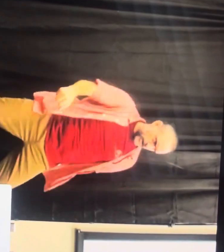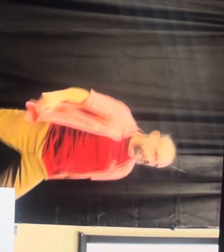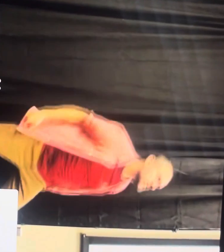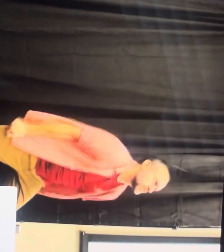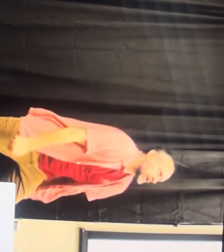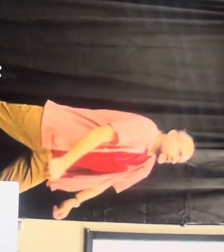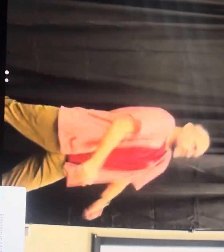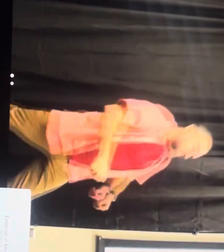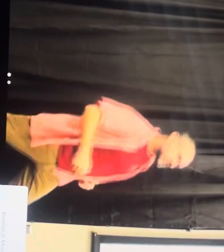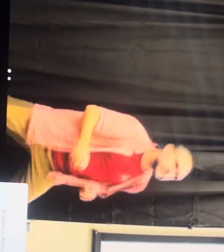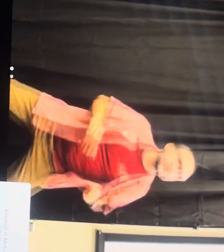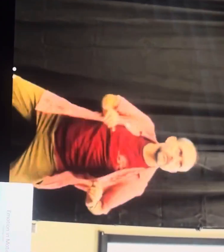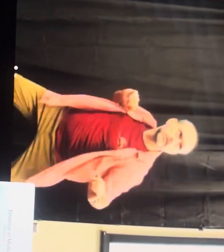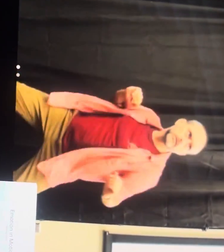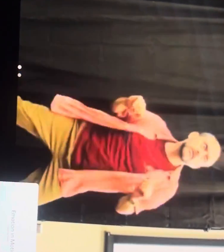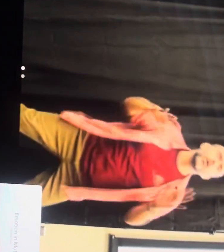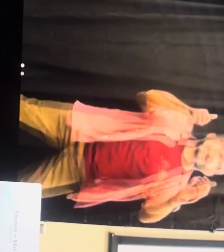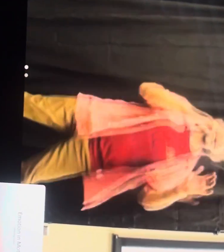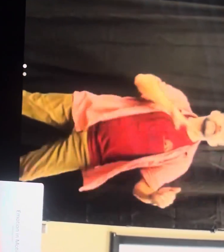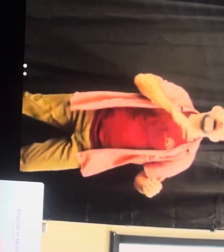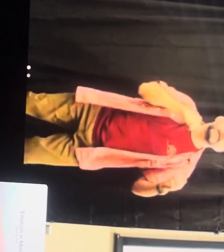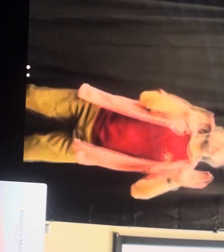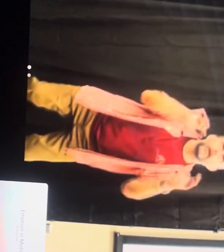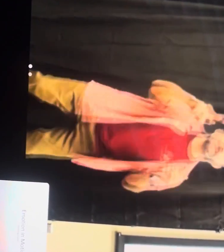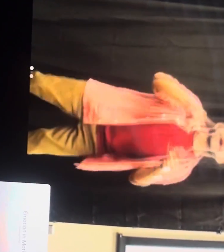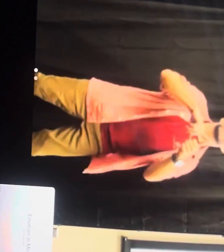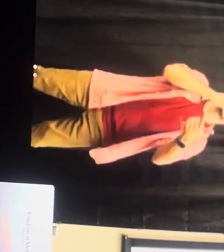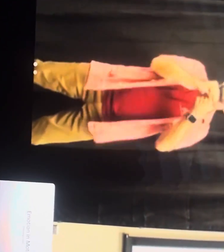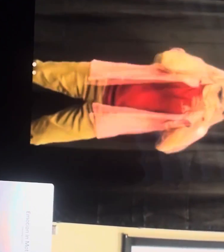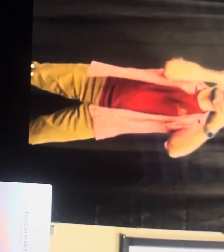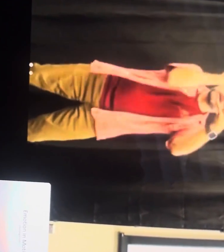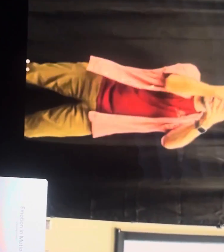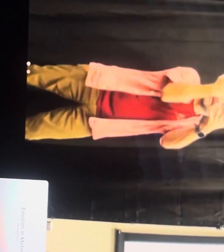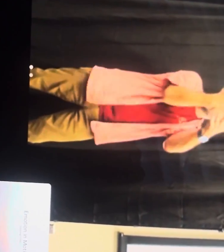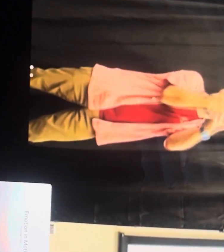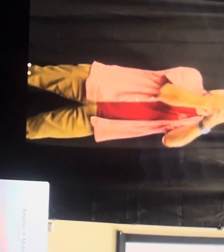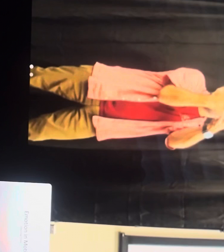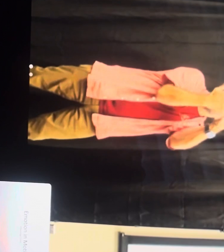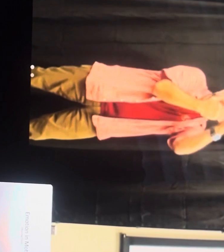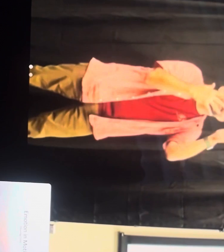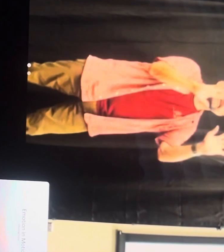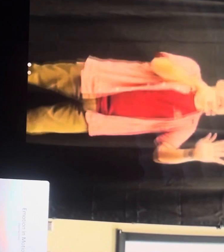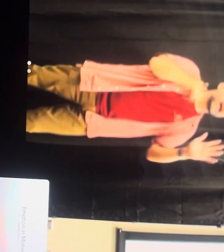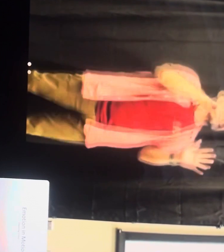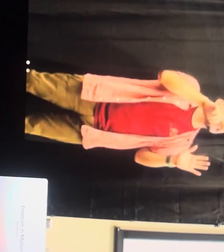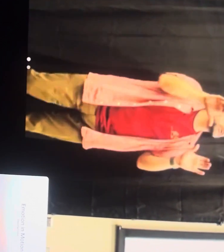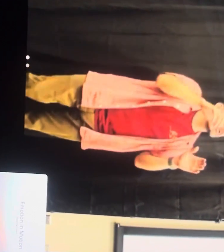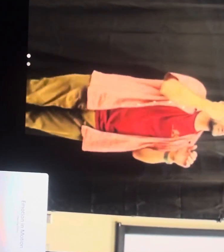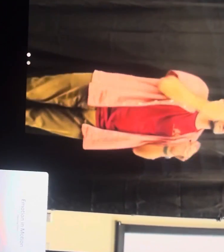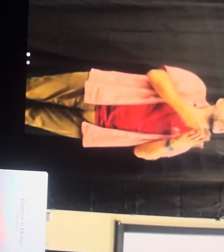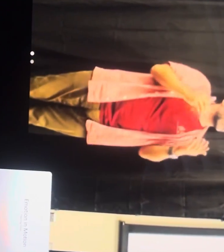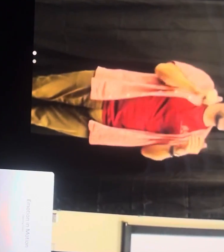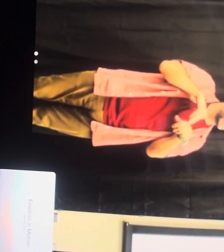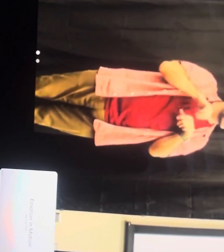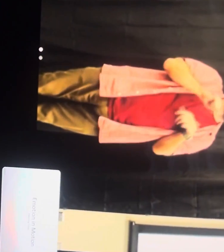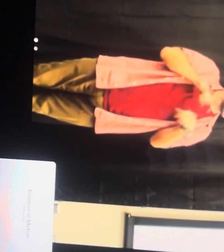and divide each and every one. So now you guys can, so just one